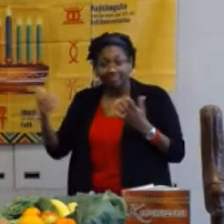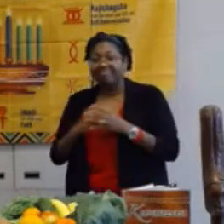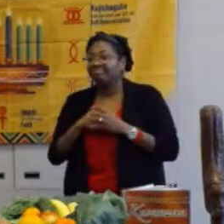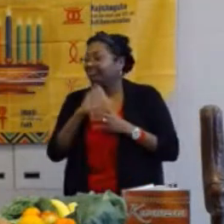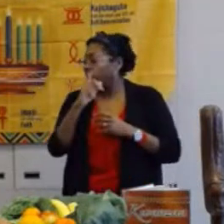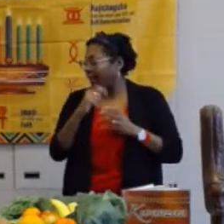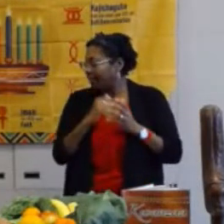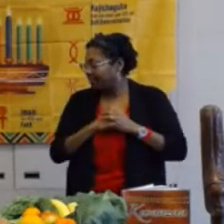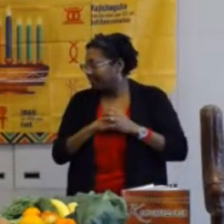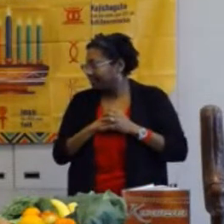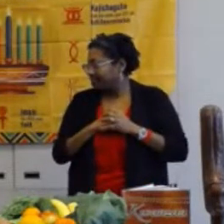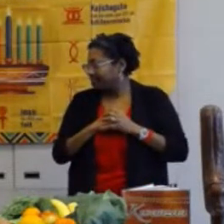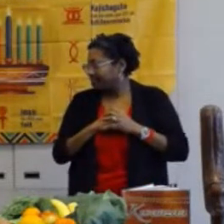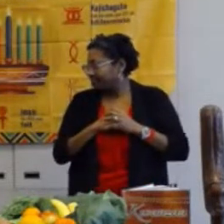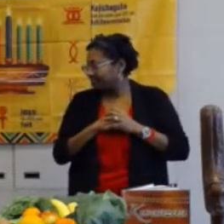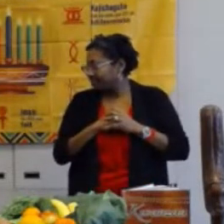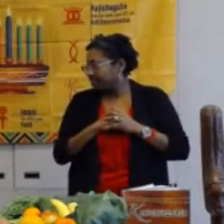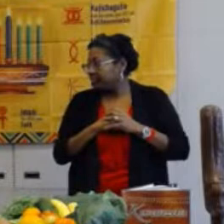here, let's do it there.